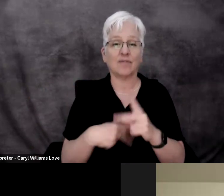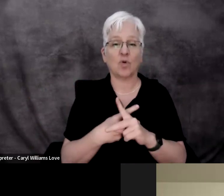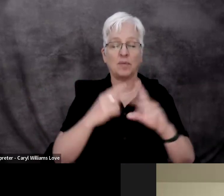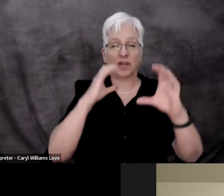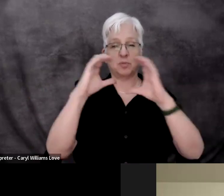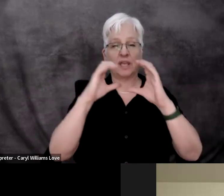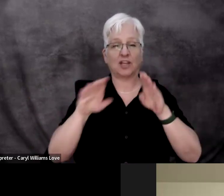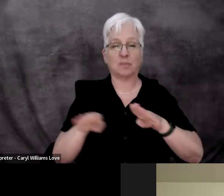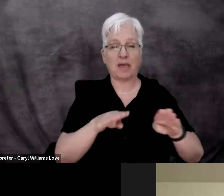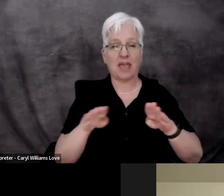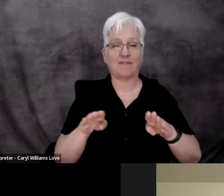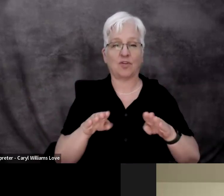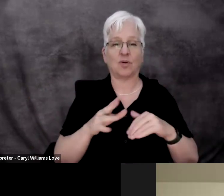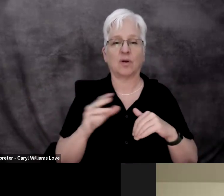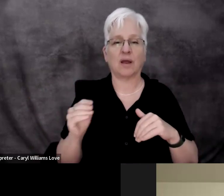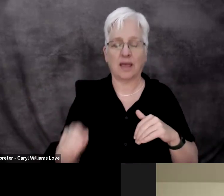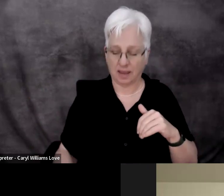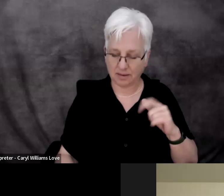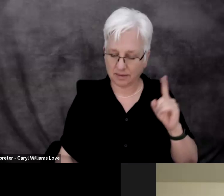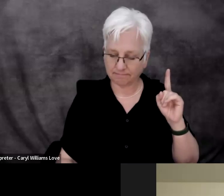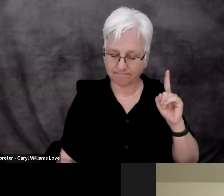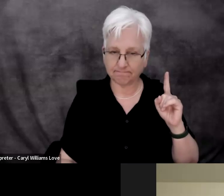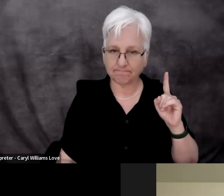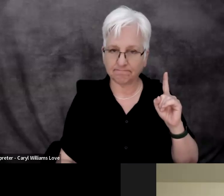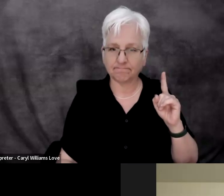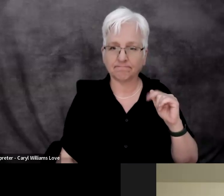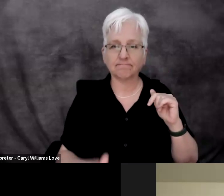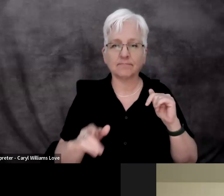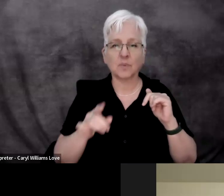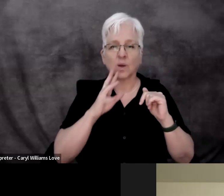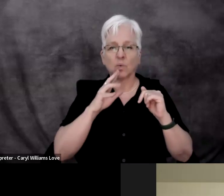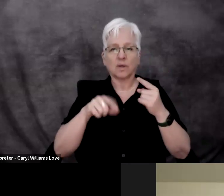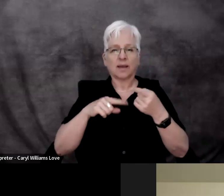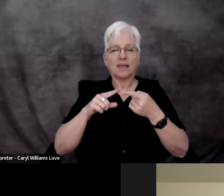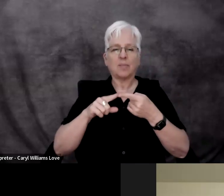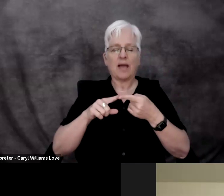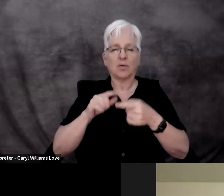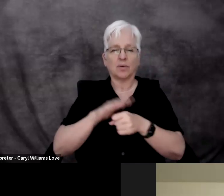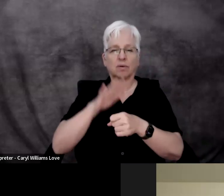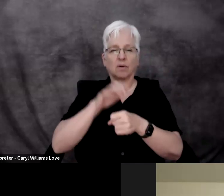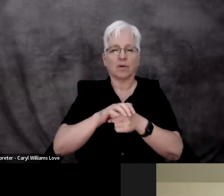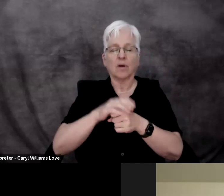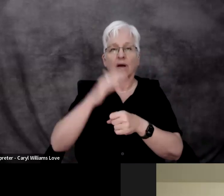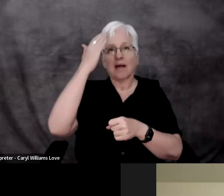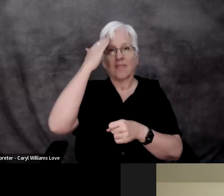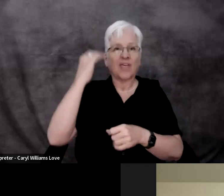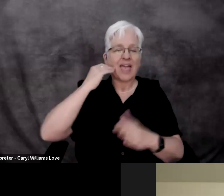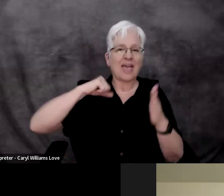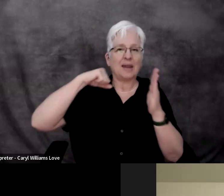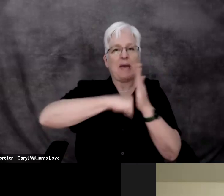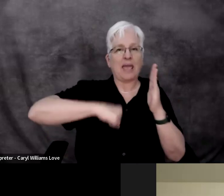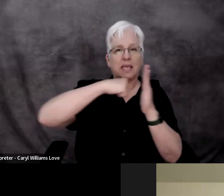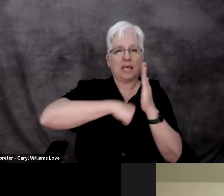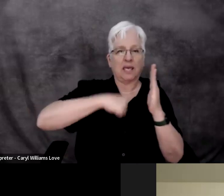we're not talking about little tantrums that require timeout, we're talking about biting to the bone, poking eyes, head banging to death, detaching redness. We see